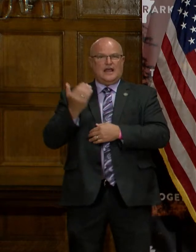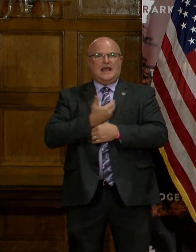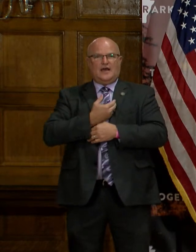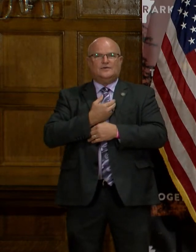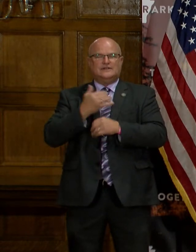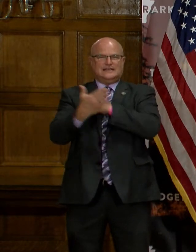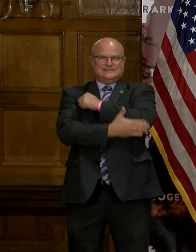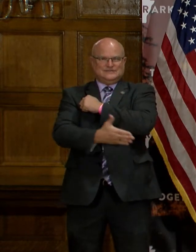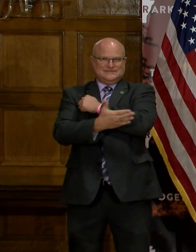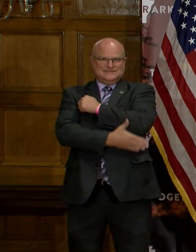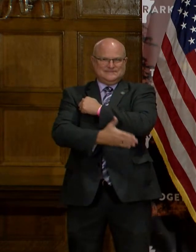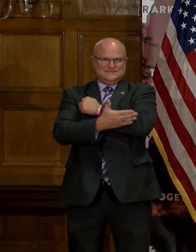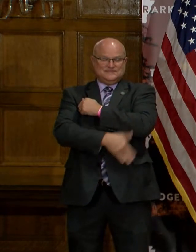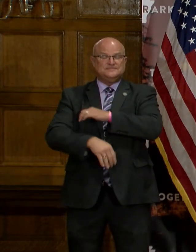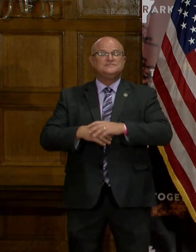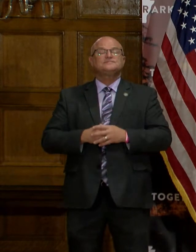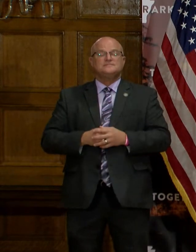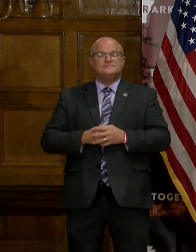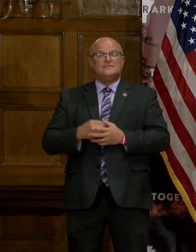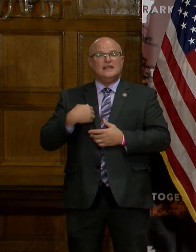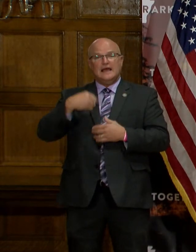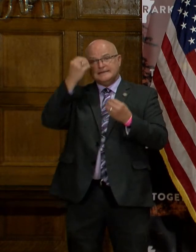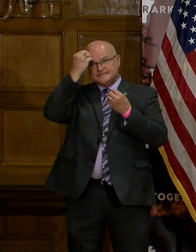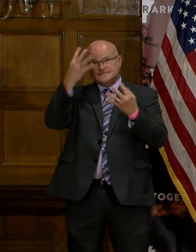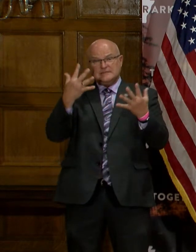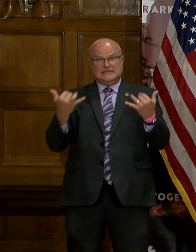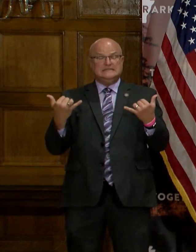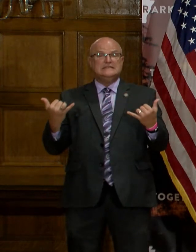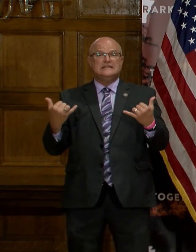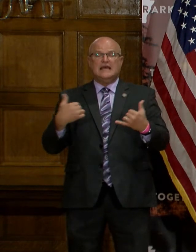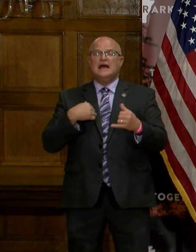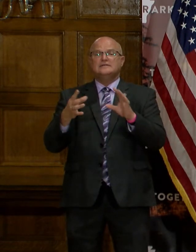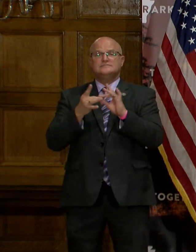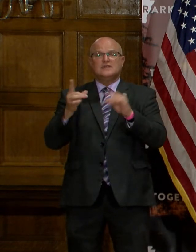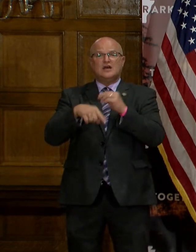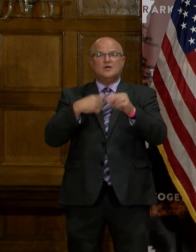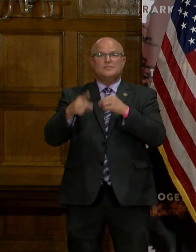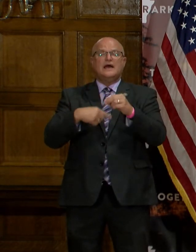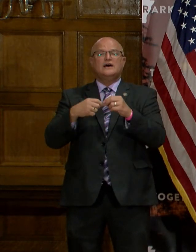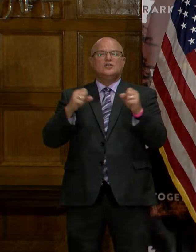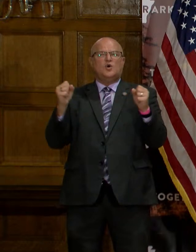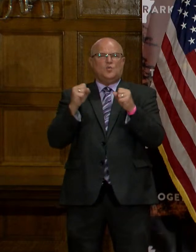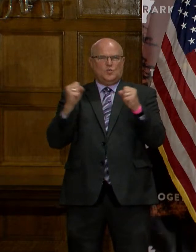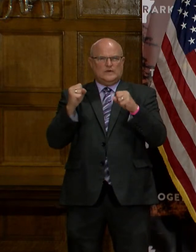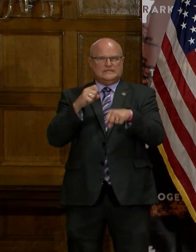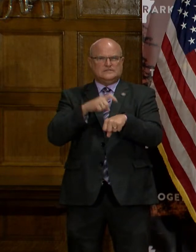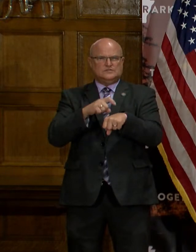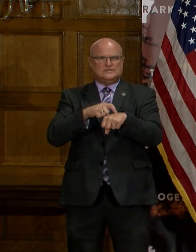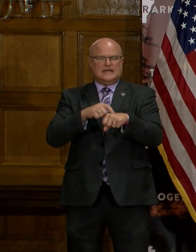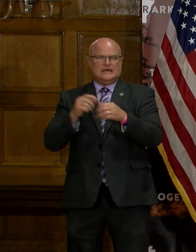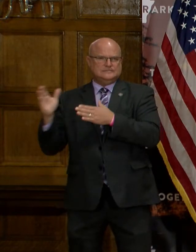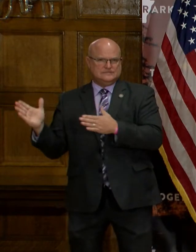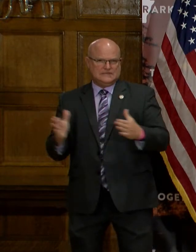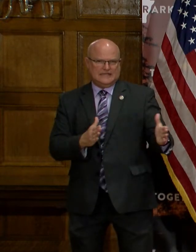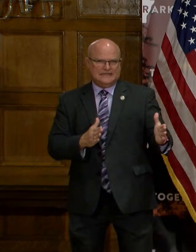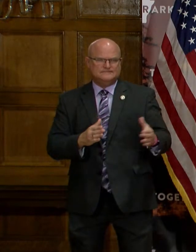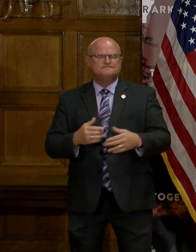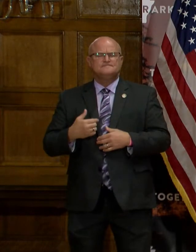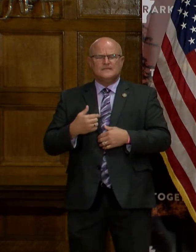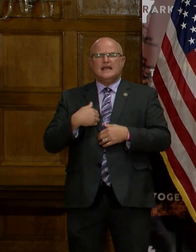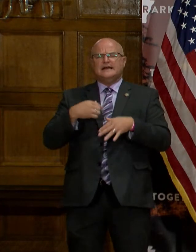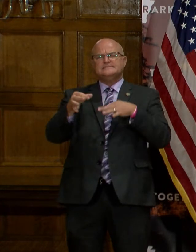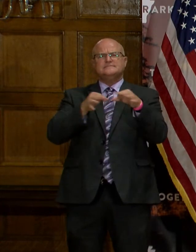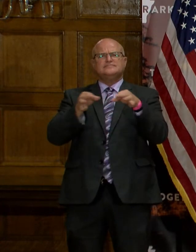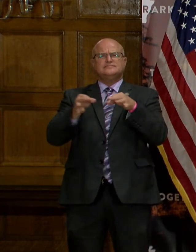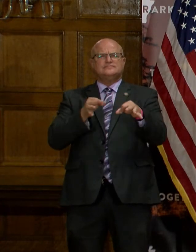democracy. I indicated that today I would talk about our winter strategy, which I really outlined